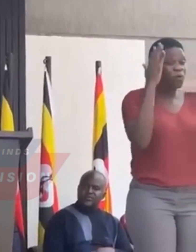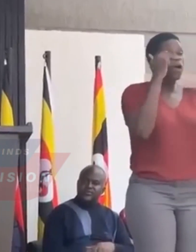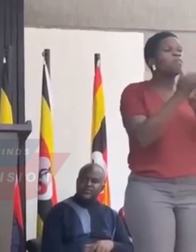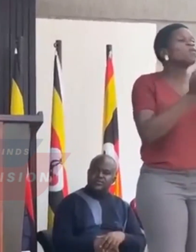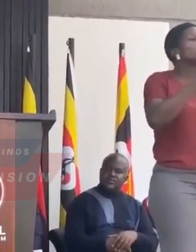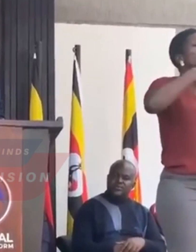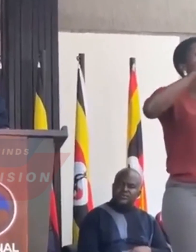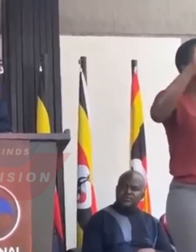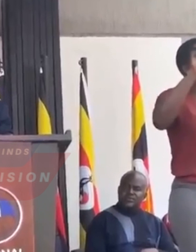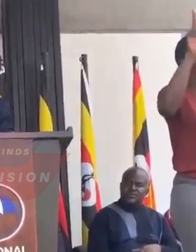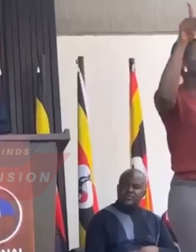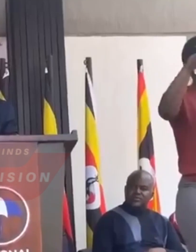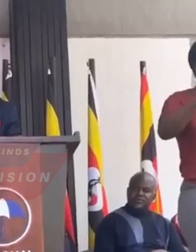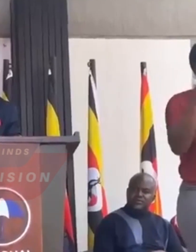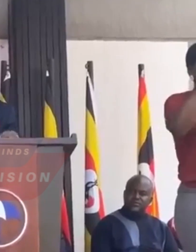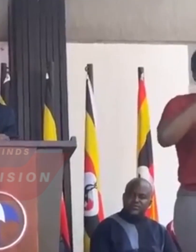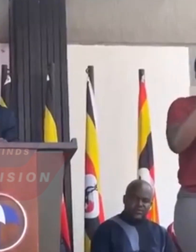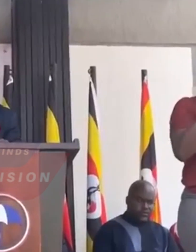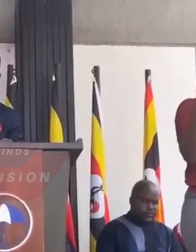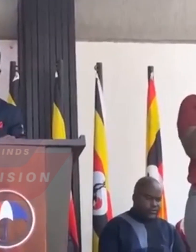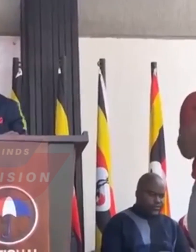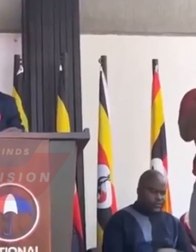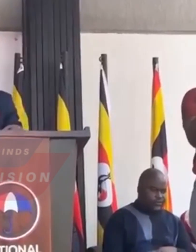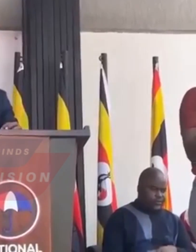the National Unity Platform.